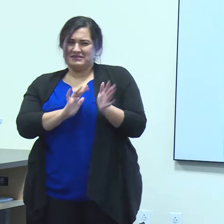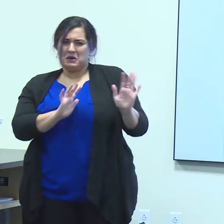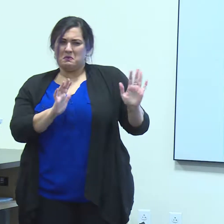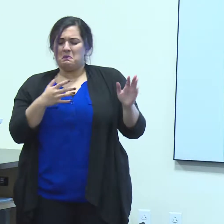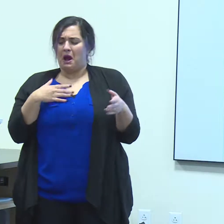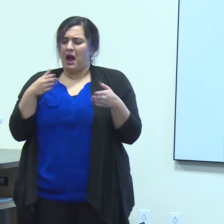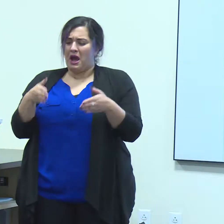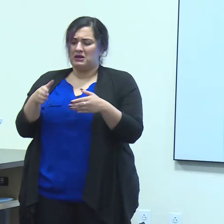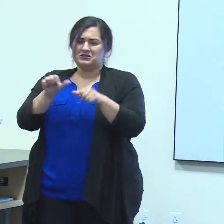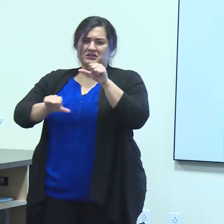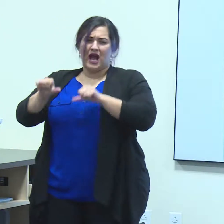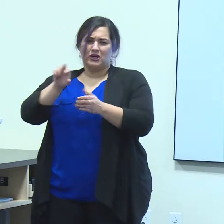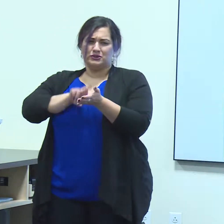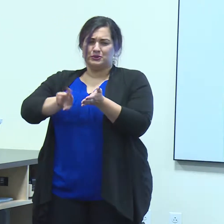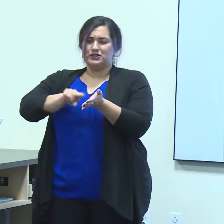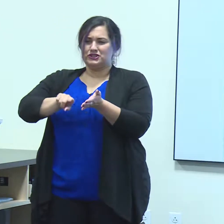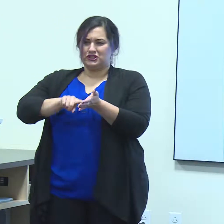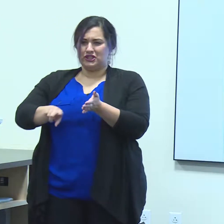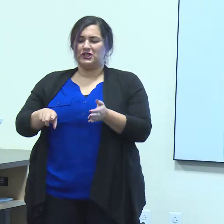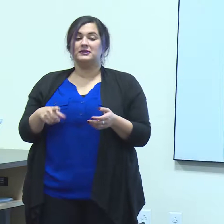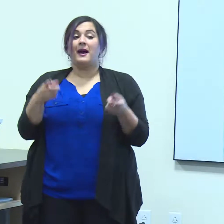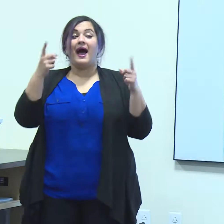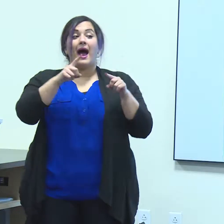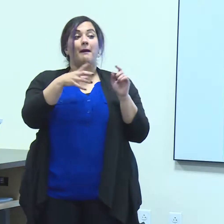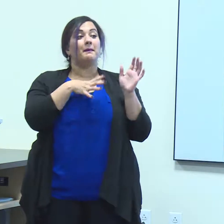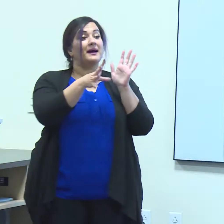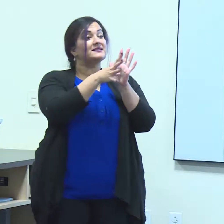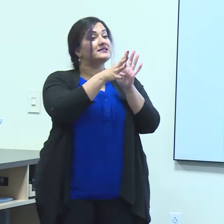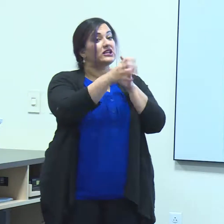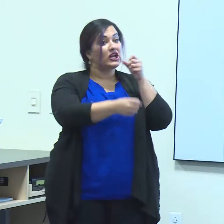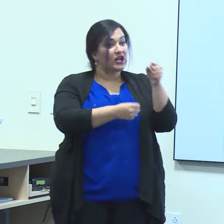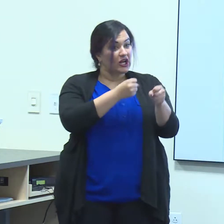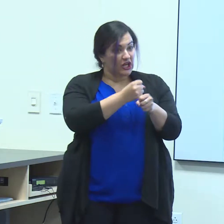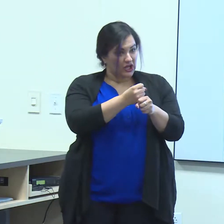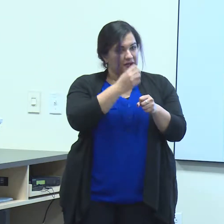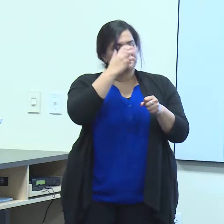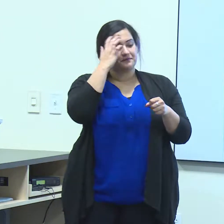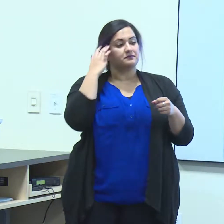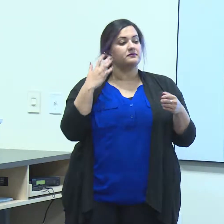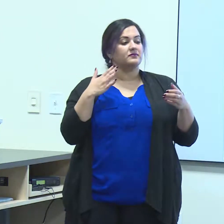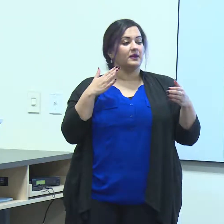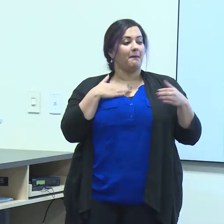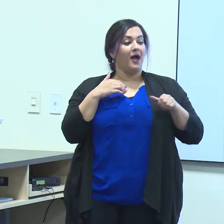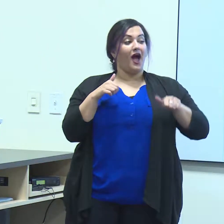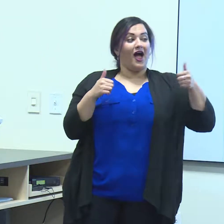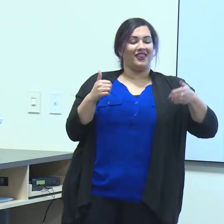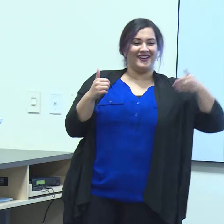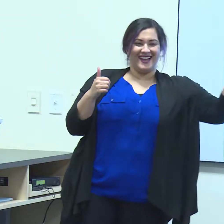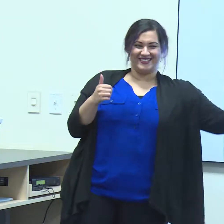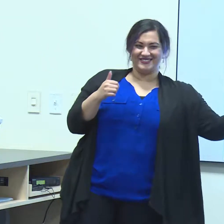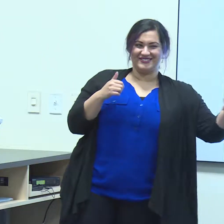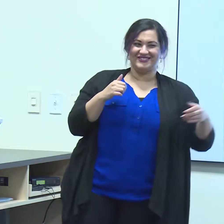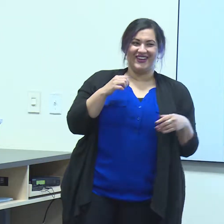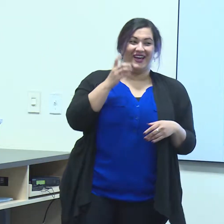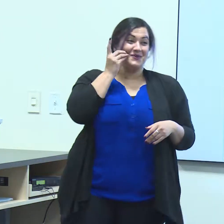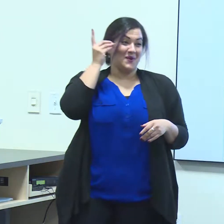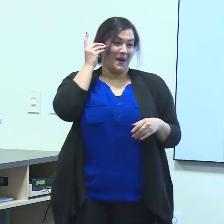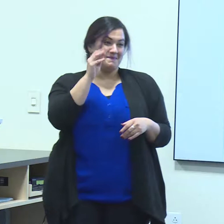that I wanted to do medicine, but I was interested in research. So during my senior year, another